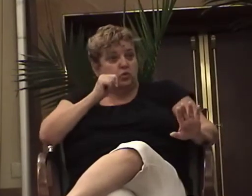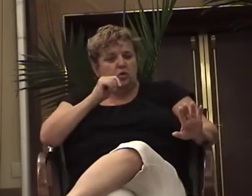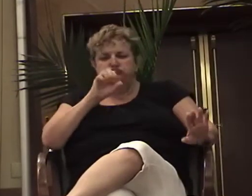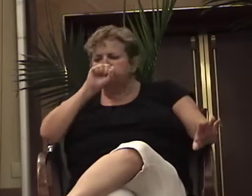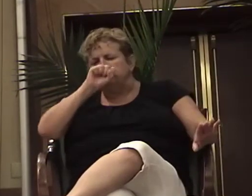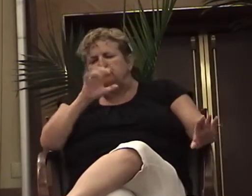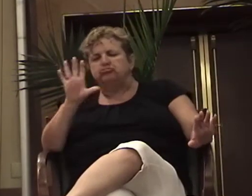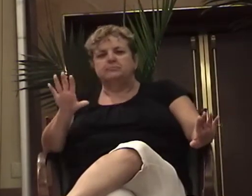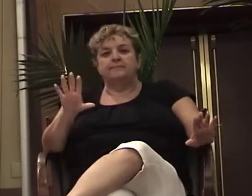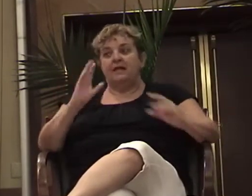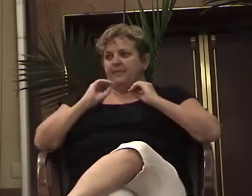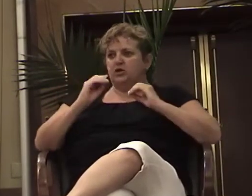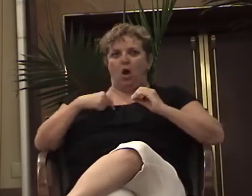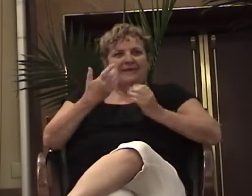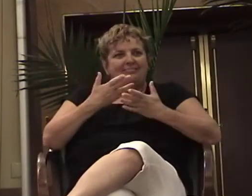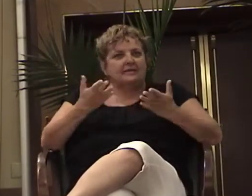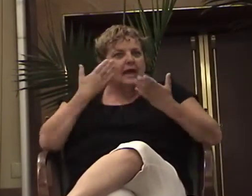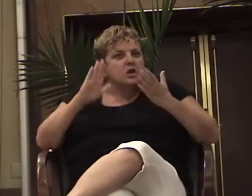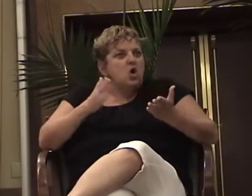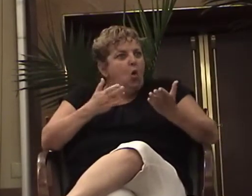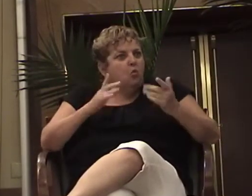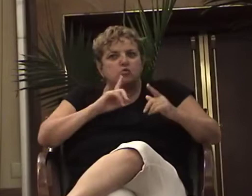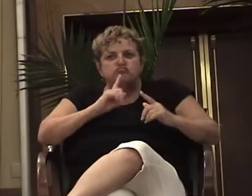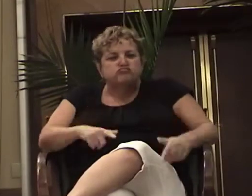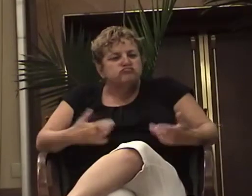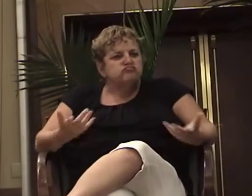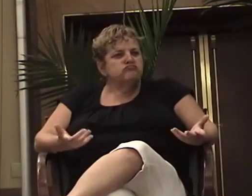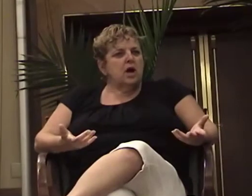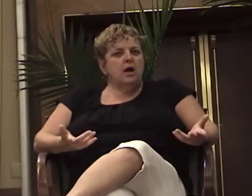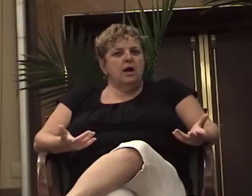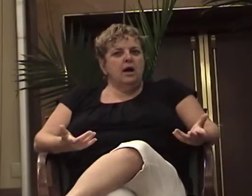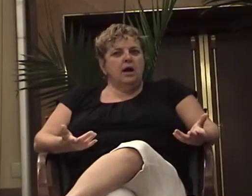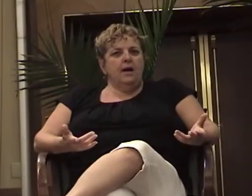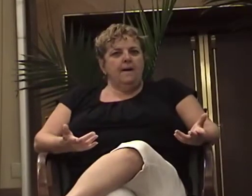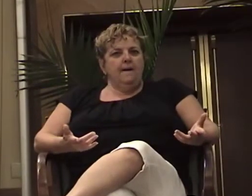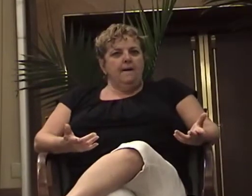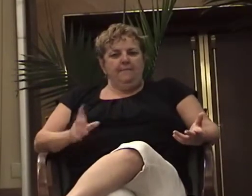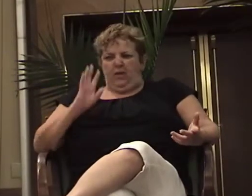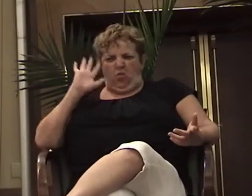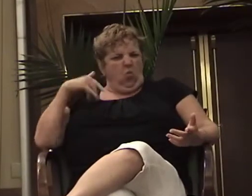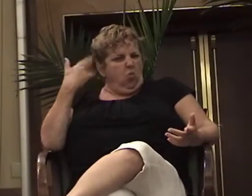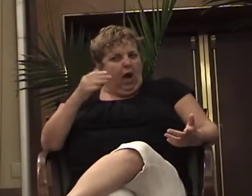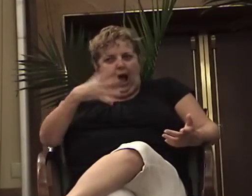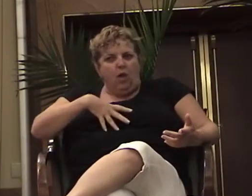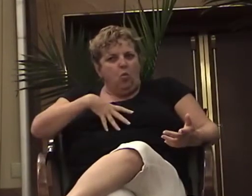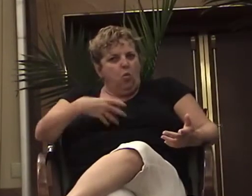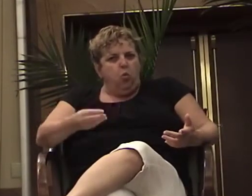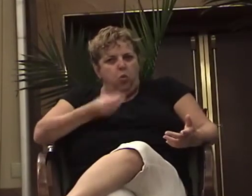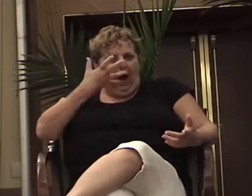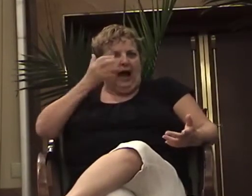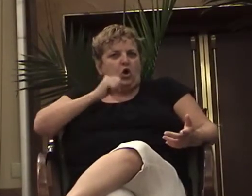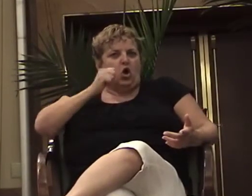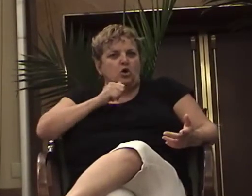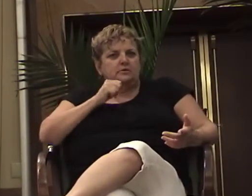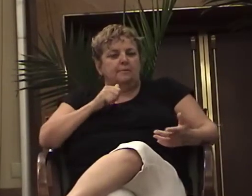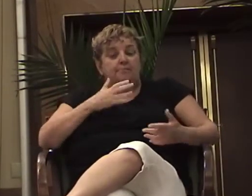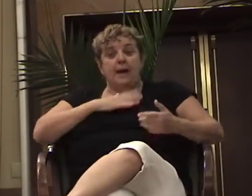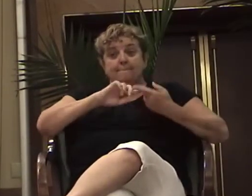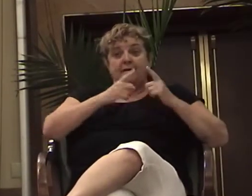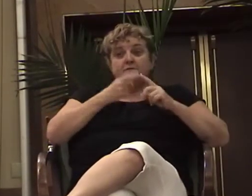things that I didn't even know existed. But I hung out with these 5 white girls. My friend Rebecca, one day we were down